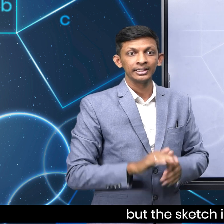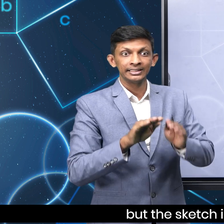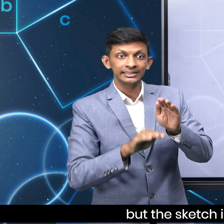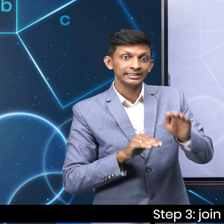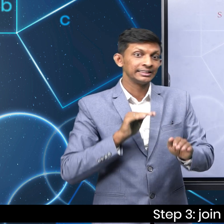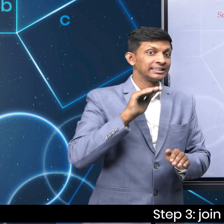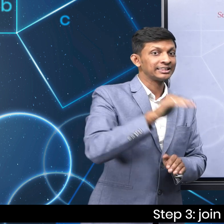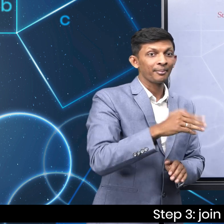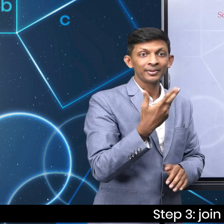Step 3.